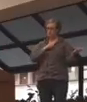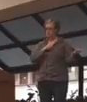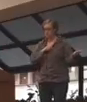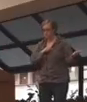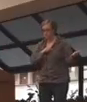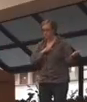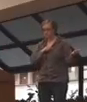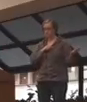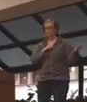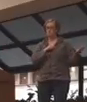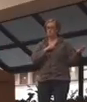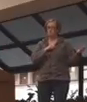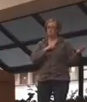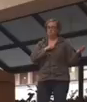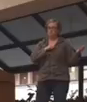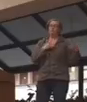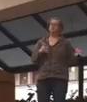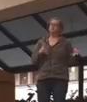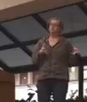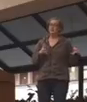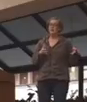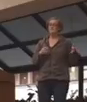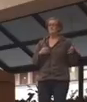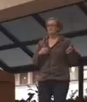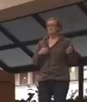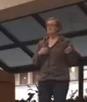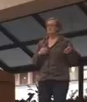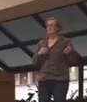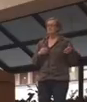I encourage Wizard to be actively involved, which you are.